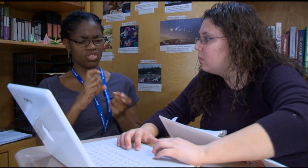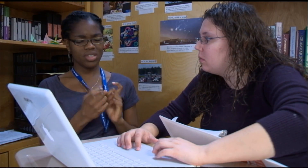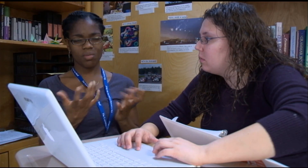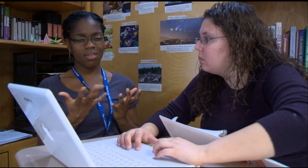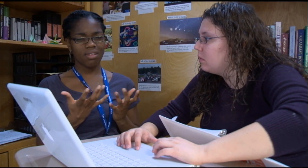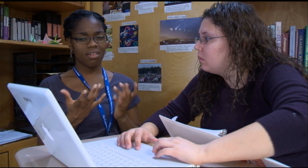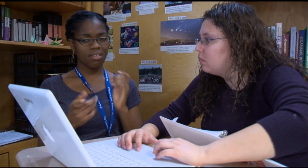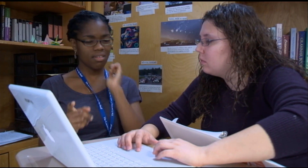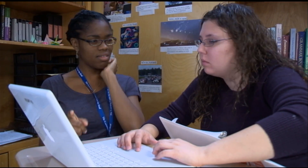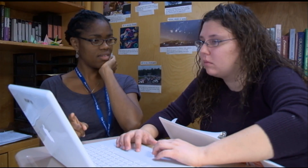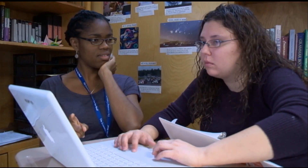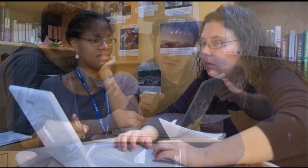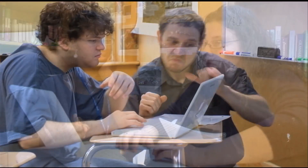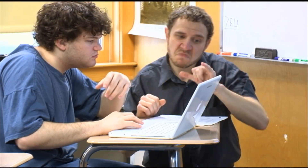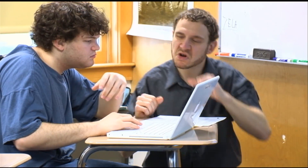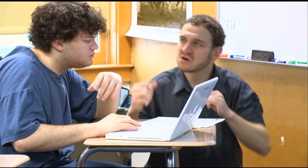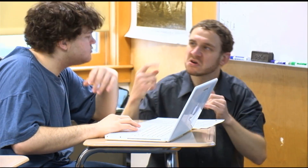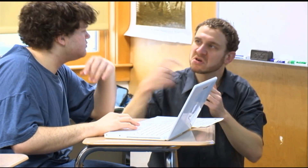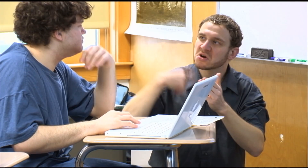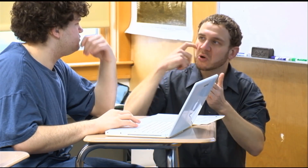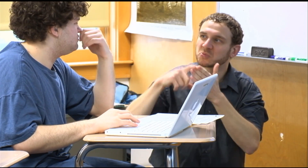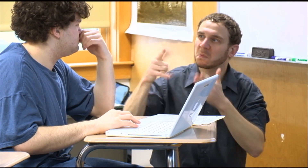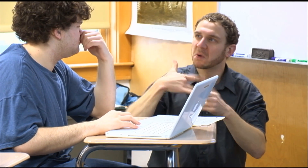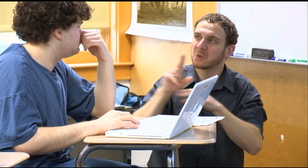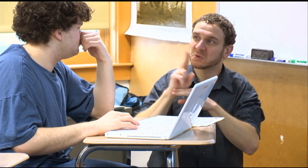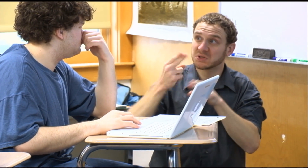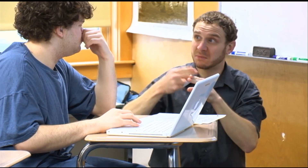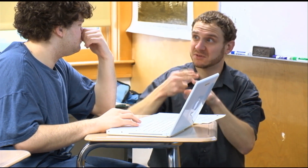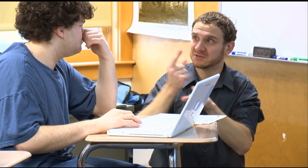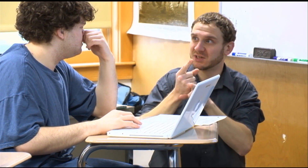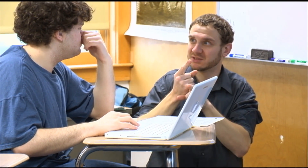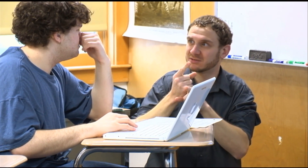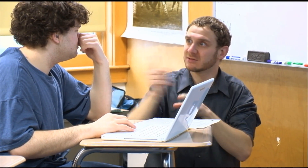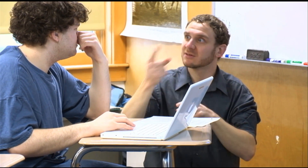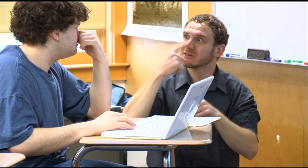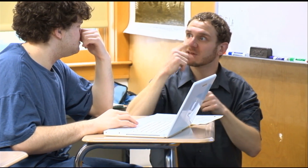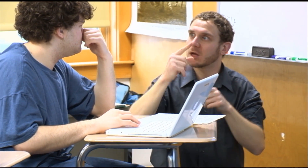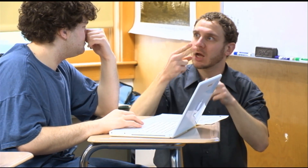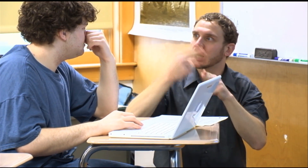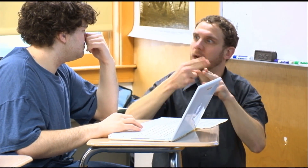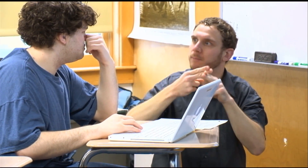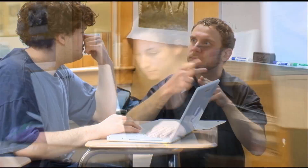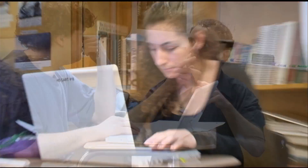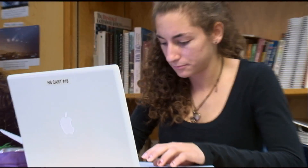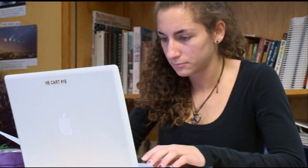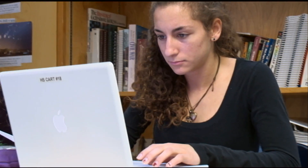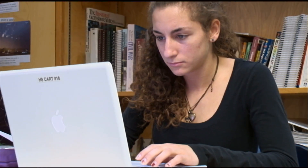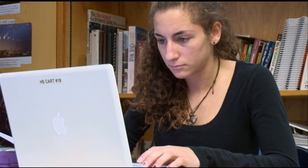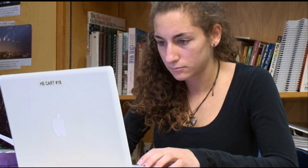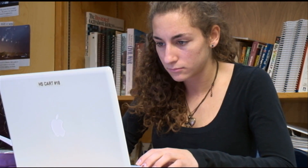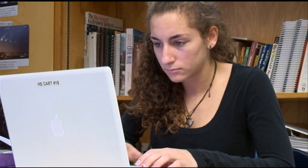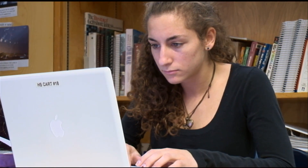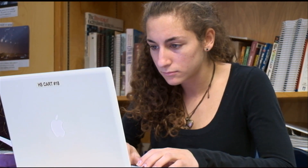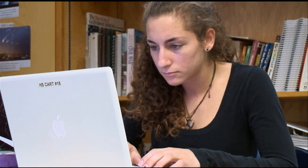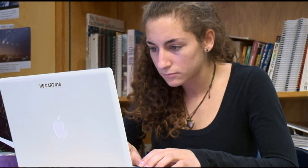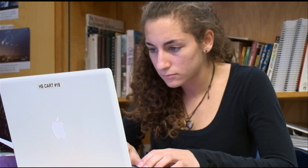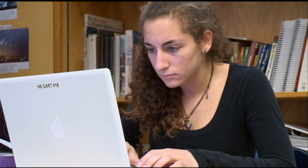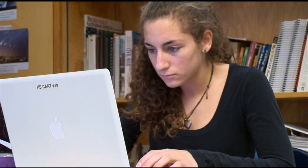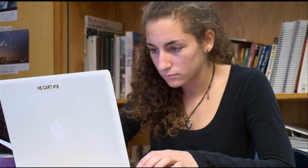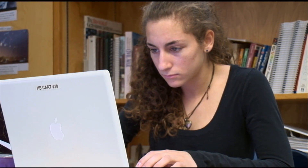So they've seen the college level text. They've seen the college level syllabus, course requirements, et cetera.